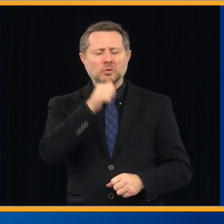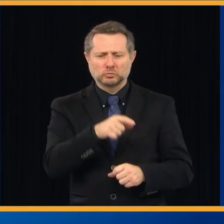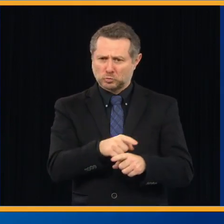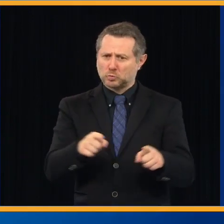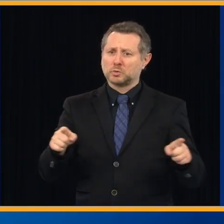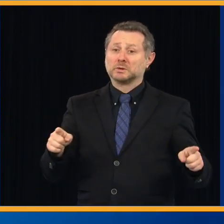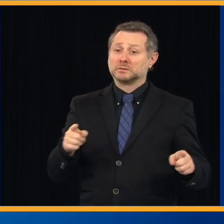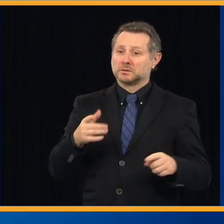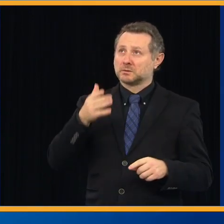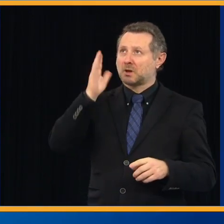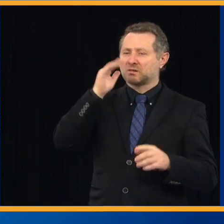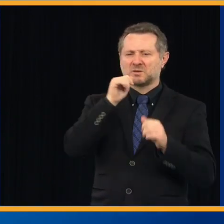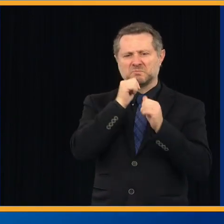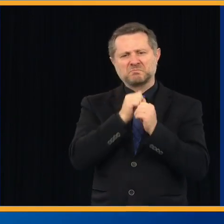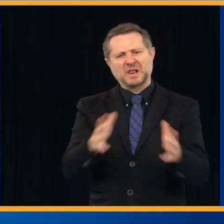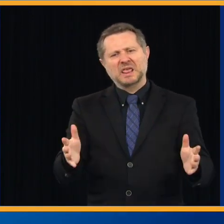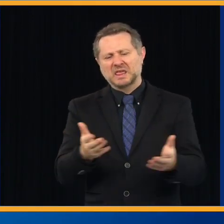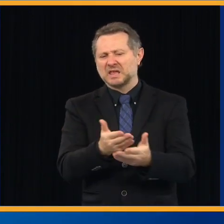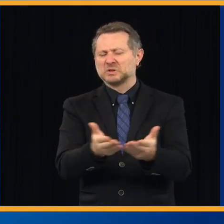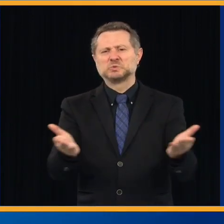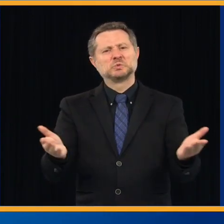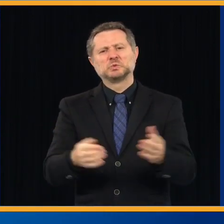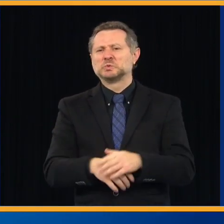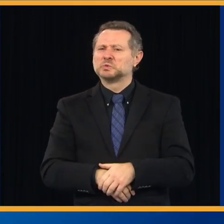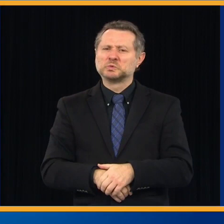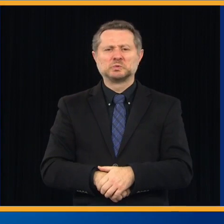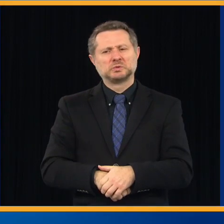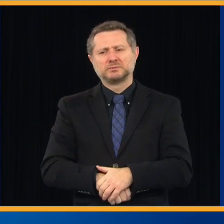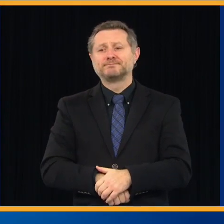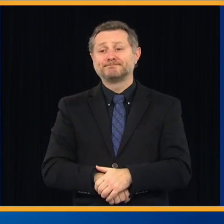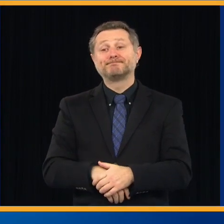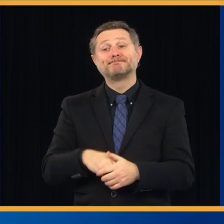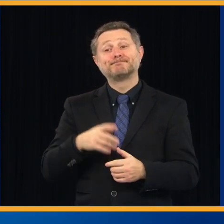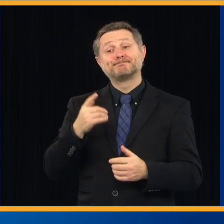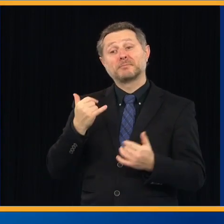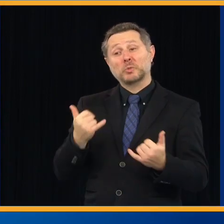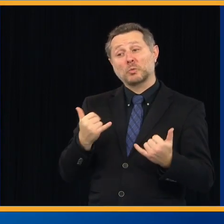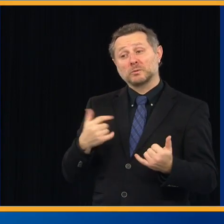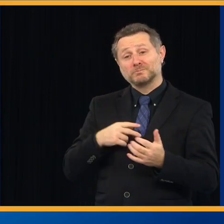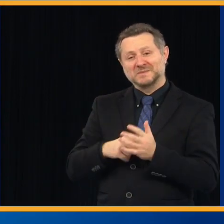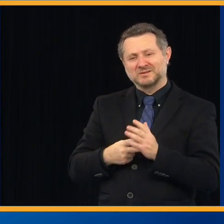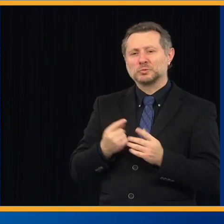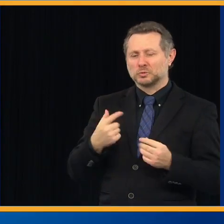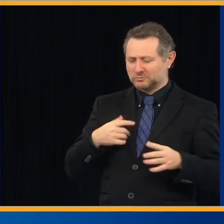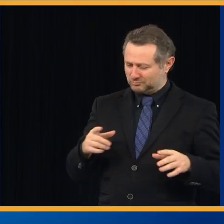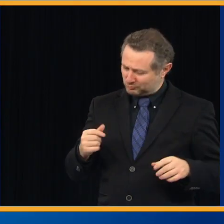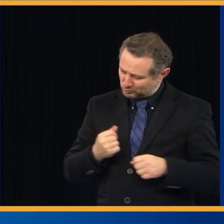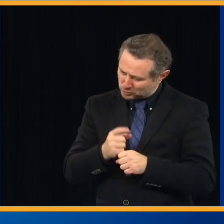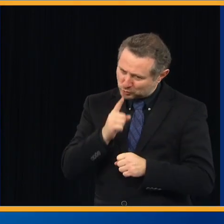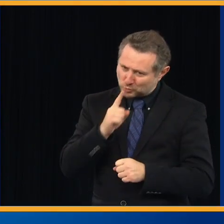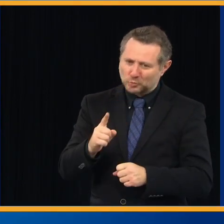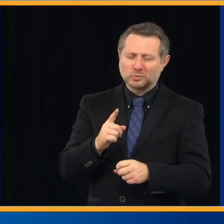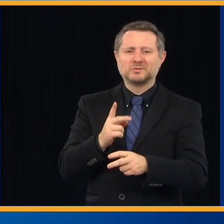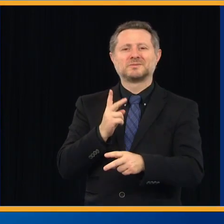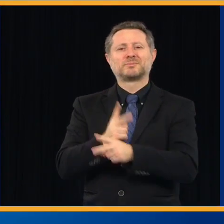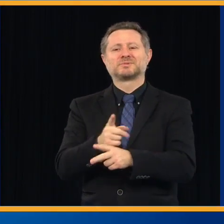them all, but we also have to do what we have to do to make sure we're doing everything we can to keep them safe. And this